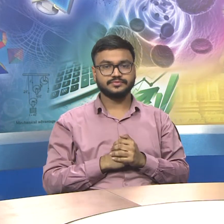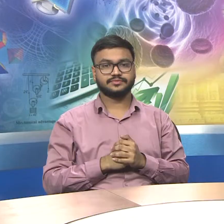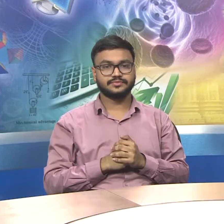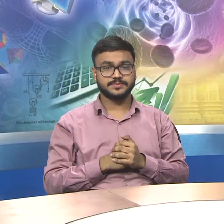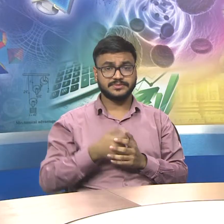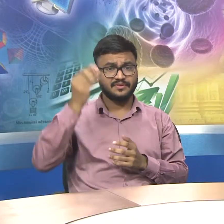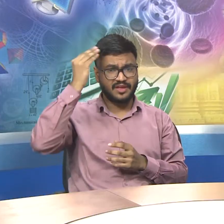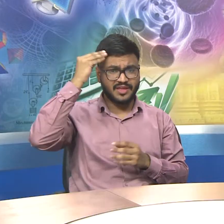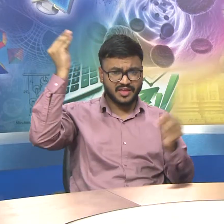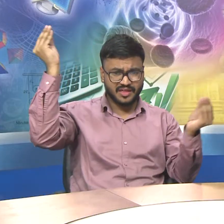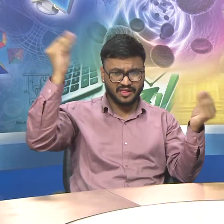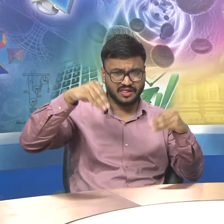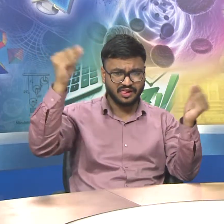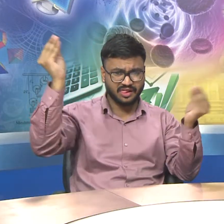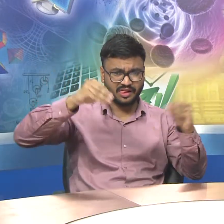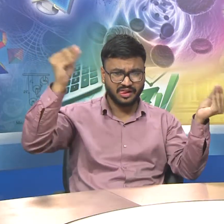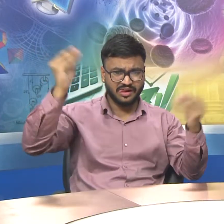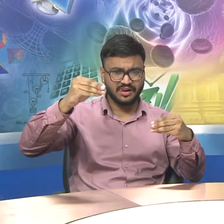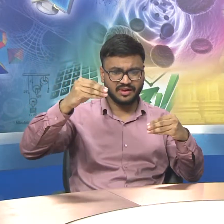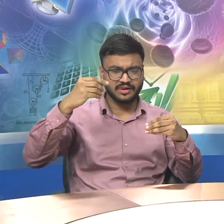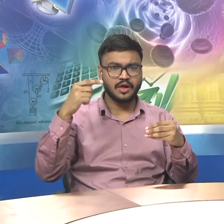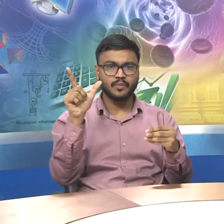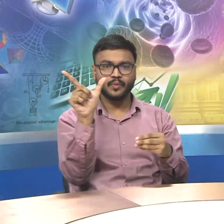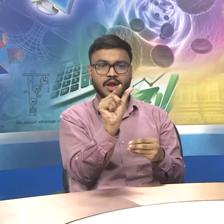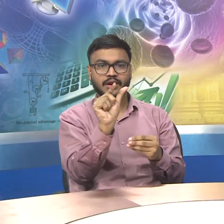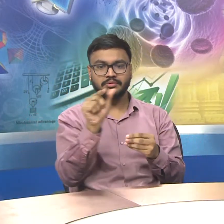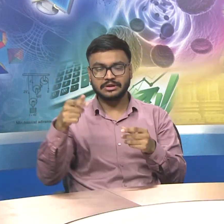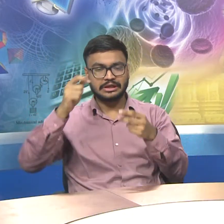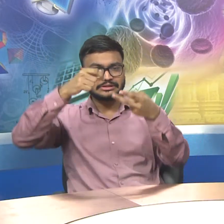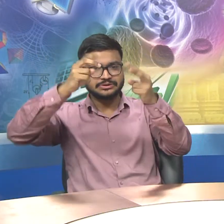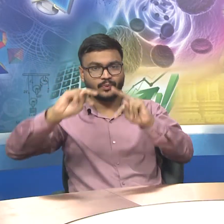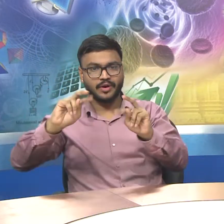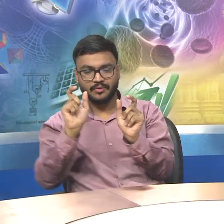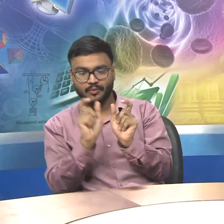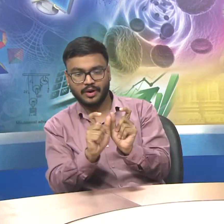Next is make up something unfounded.